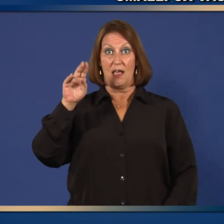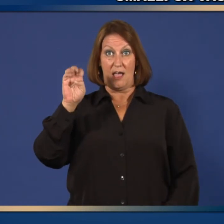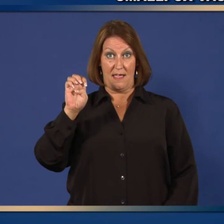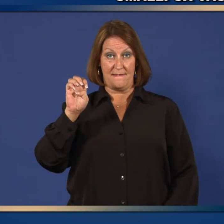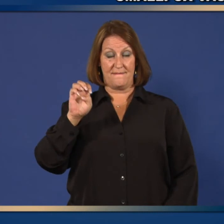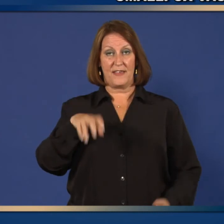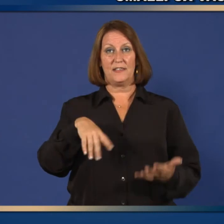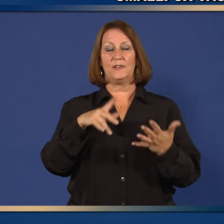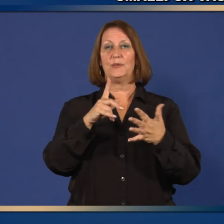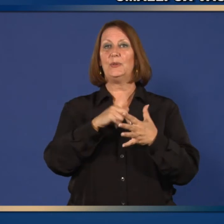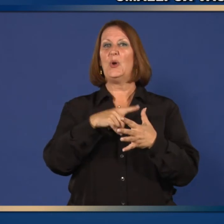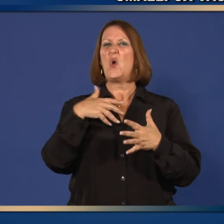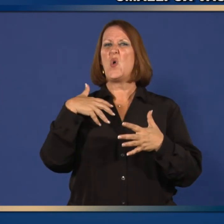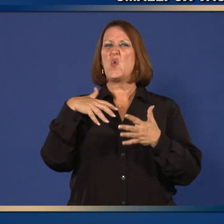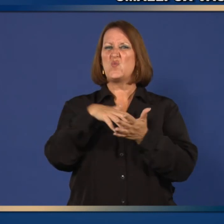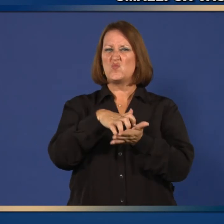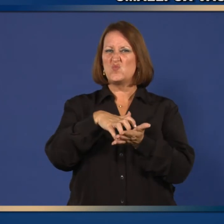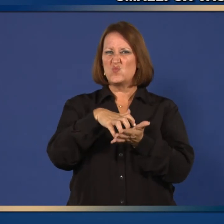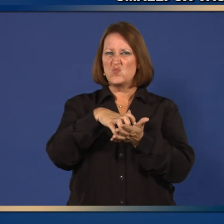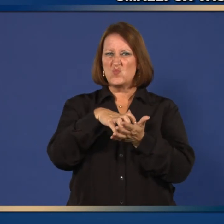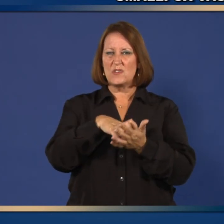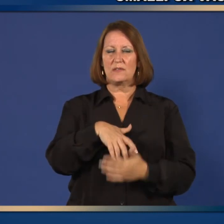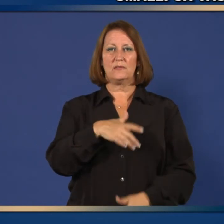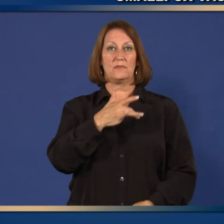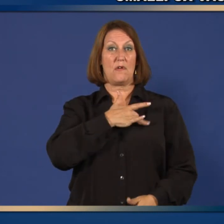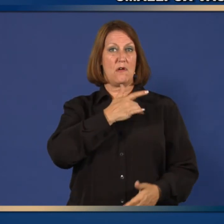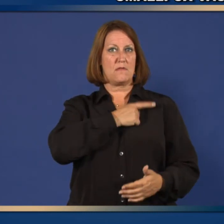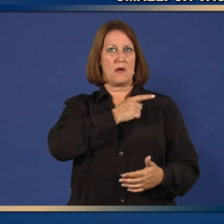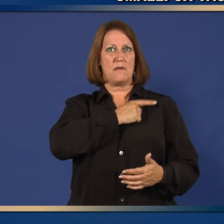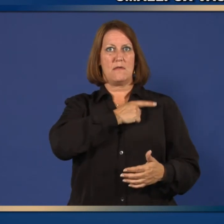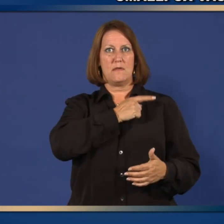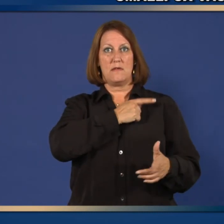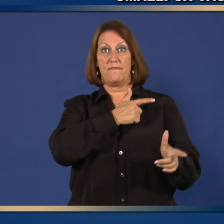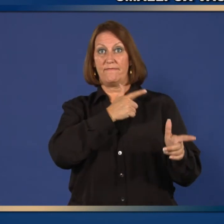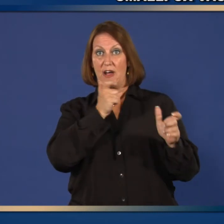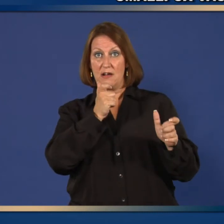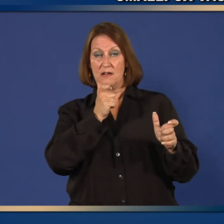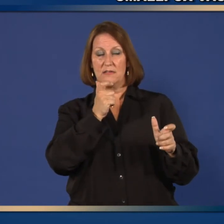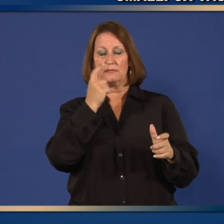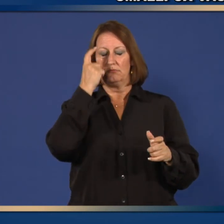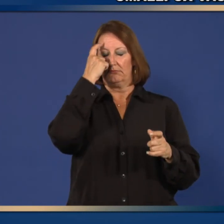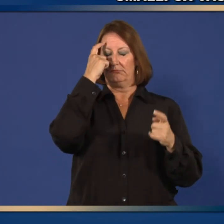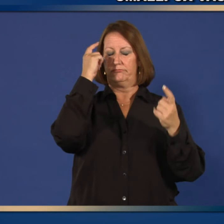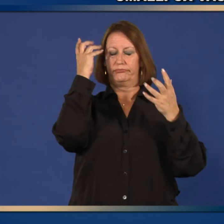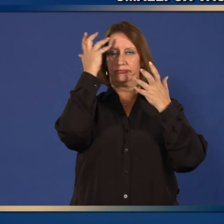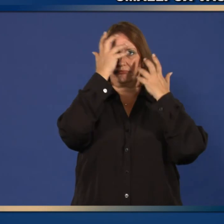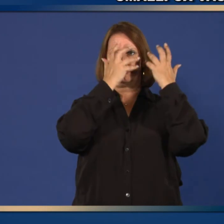weakness, a fast heartbeat, or dizziness.